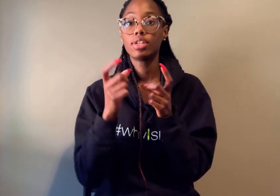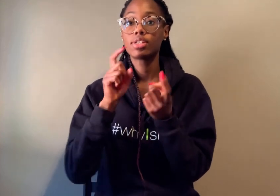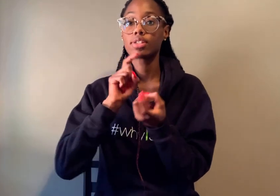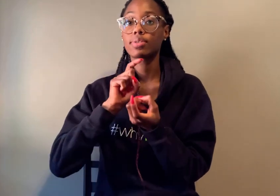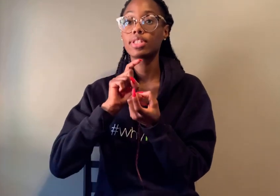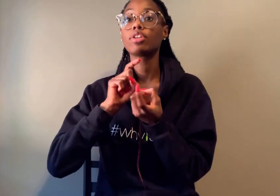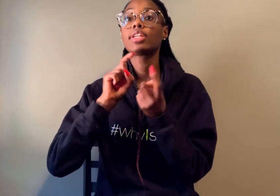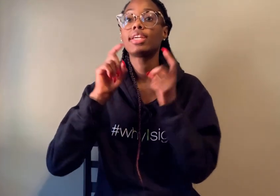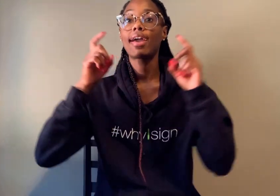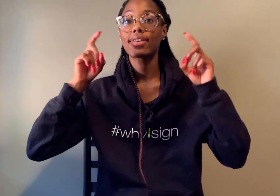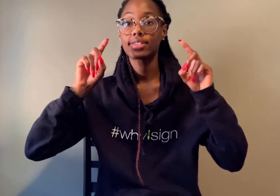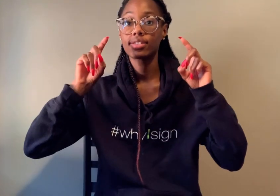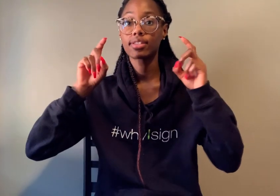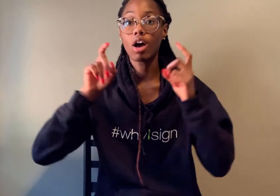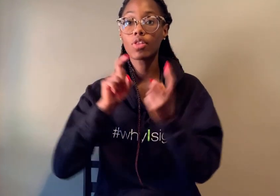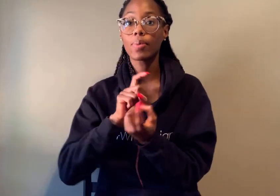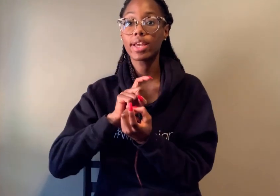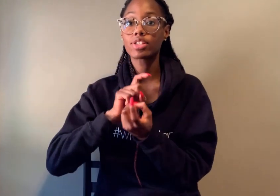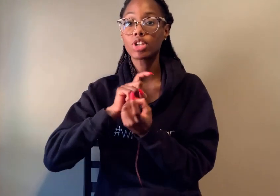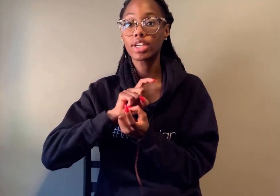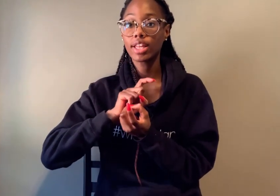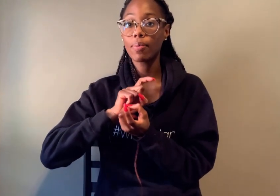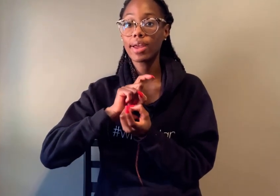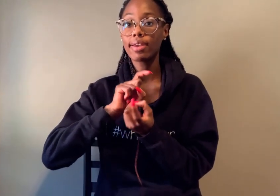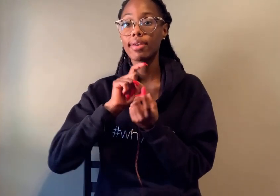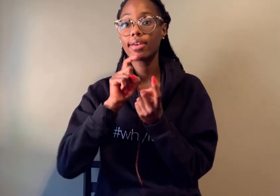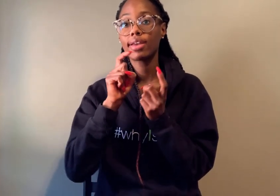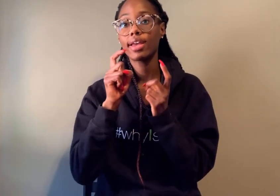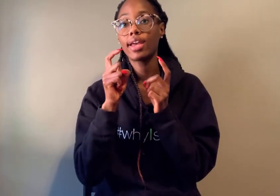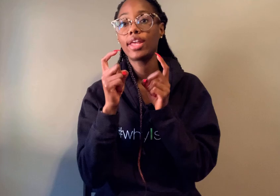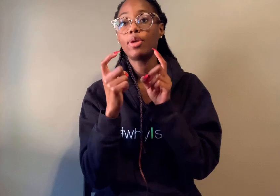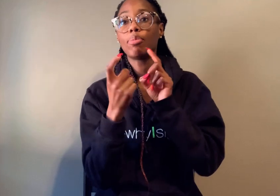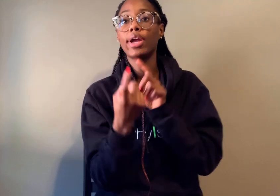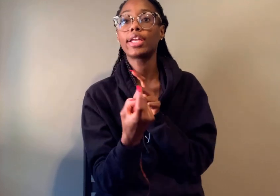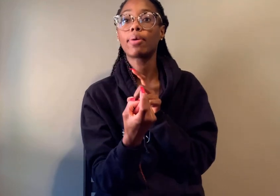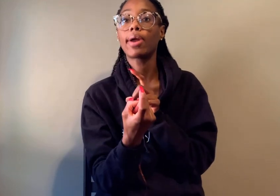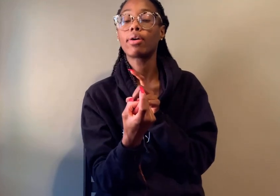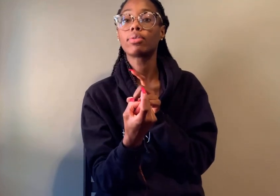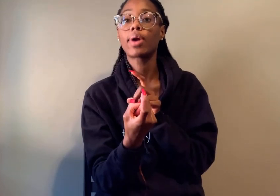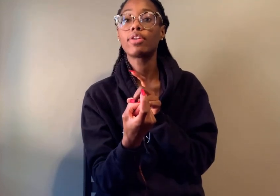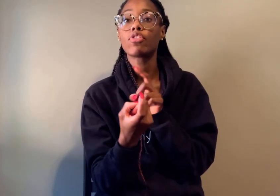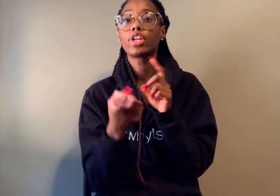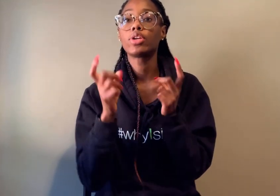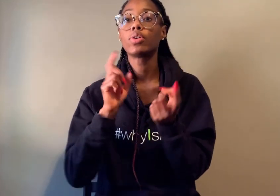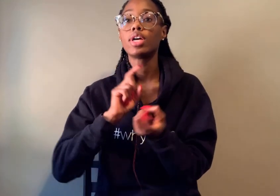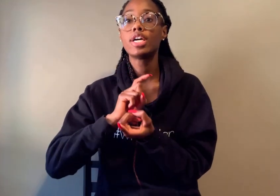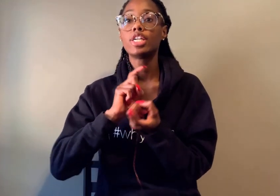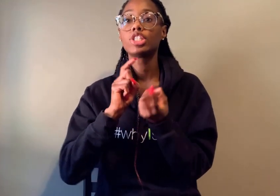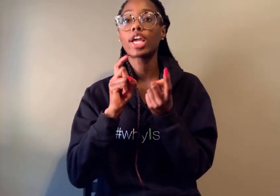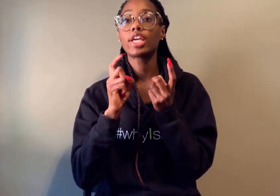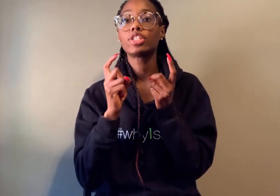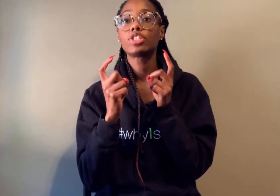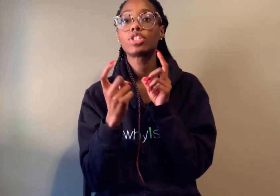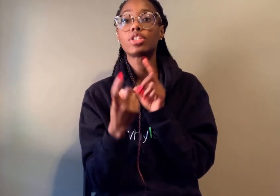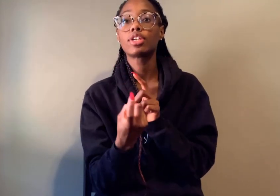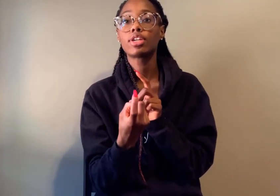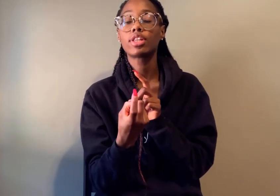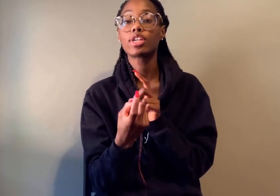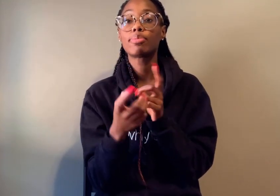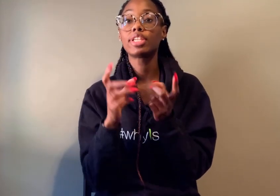So it's literally X's all the way, starting that way, and you're bringing it around right in front of you. Change. There's been a